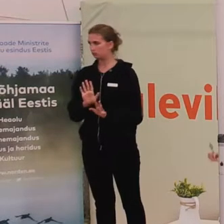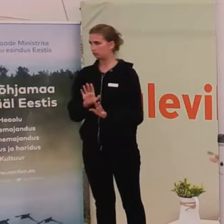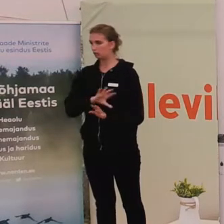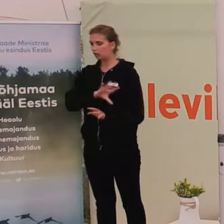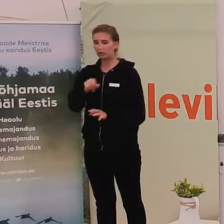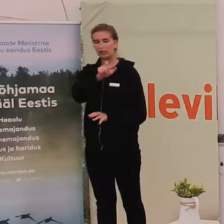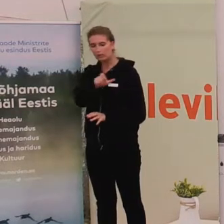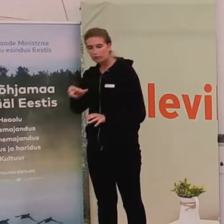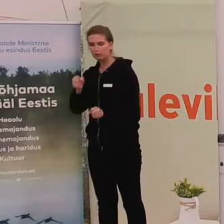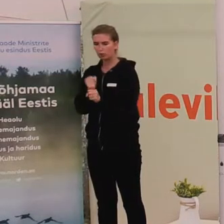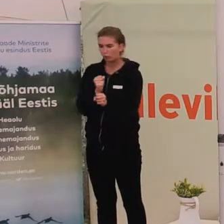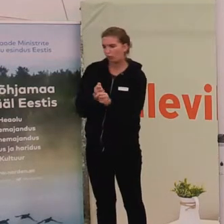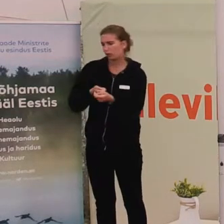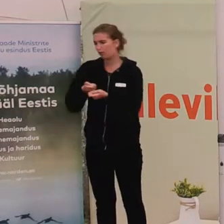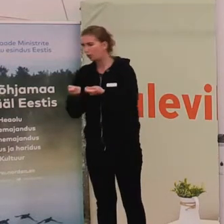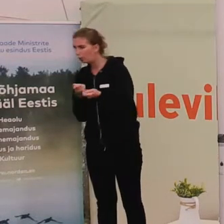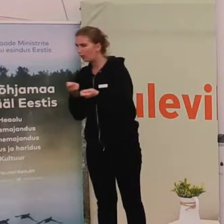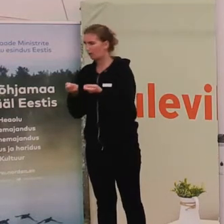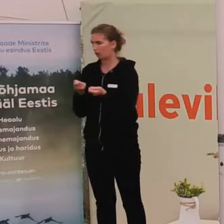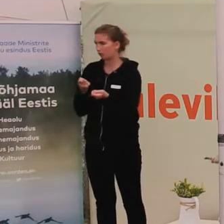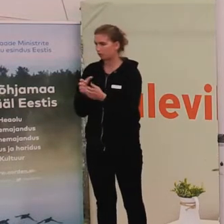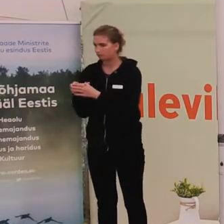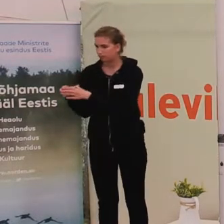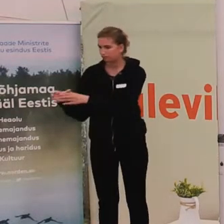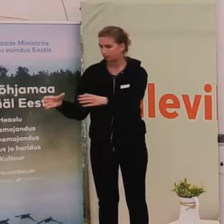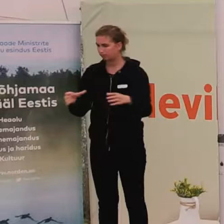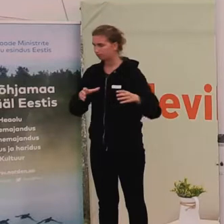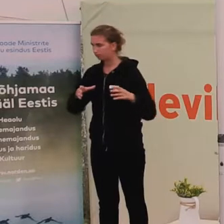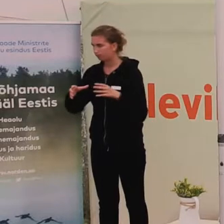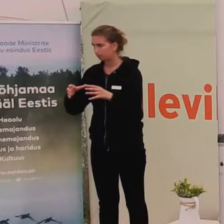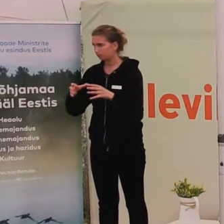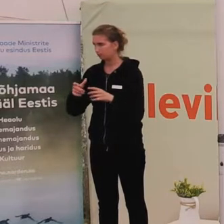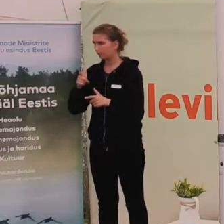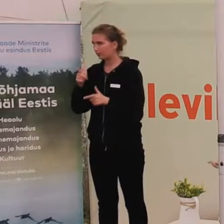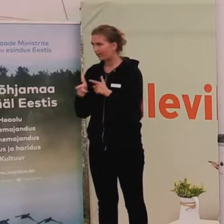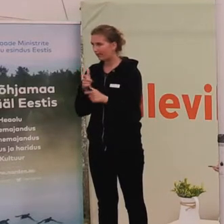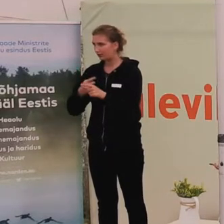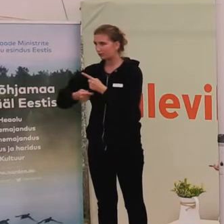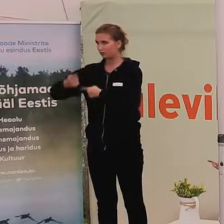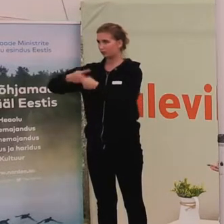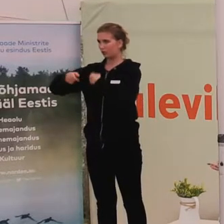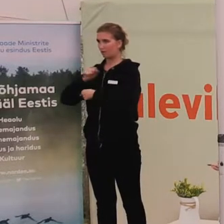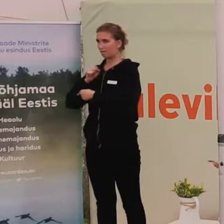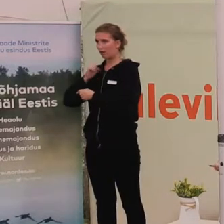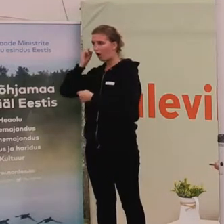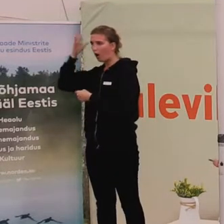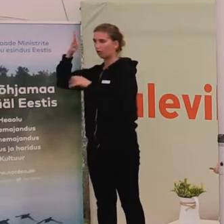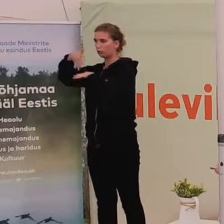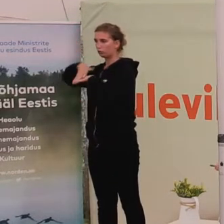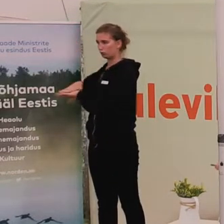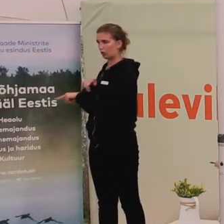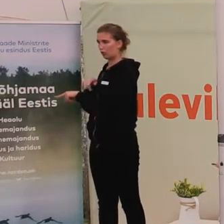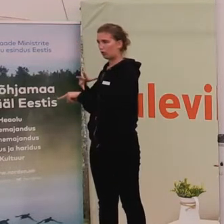who are working and managing these companies. So we basically actually would go back to education system, where we learn